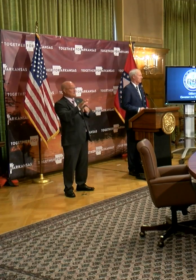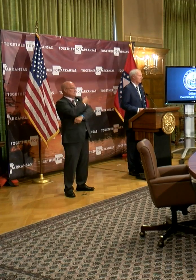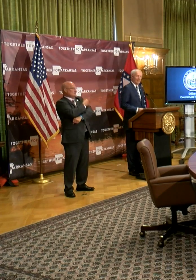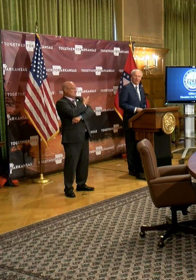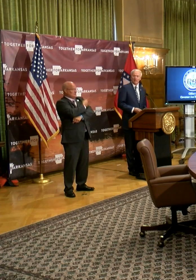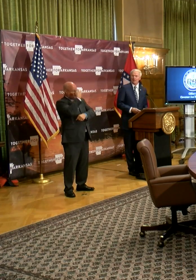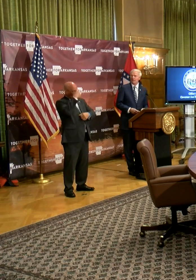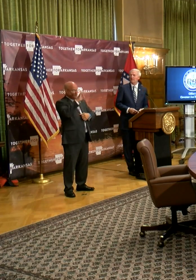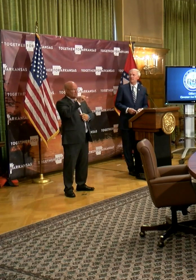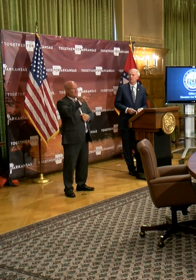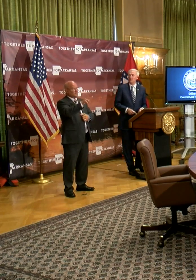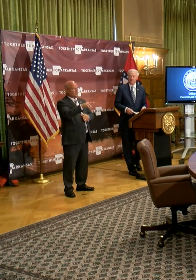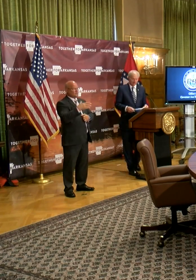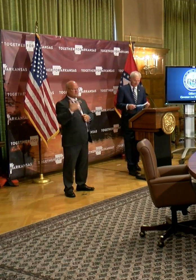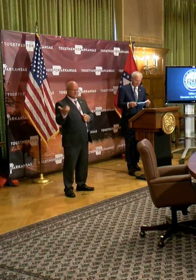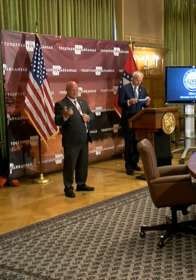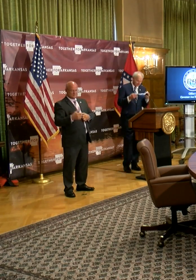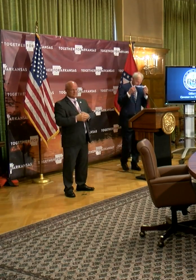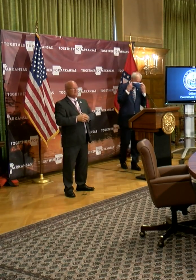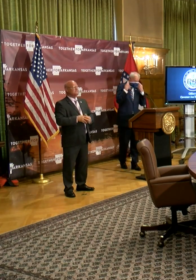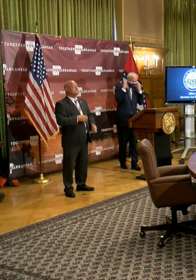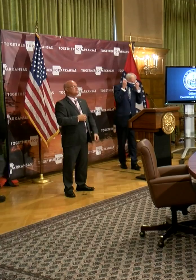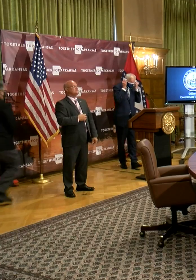that vaccine? Dr. Romero.